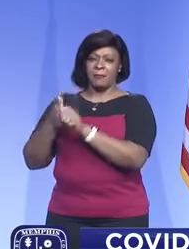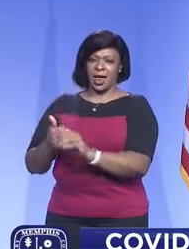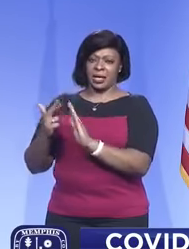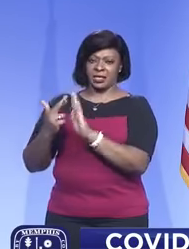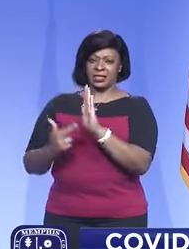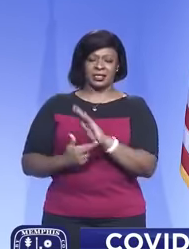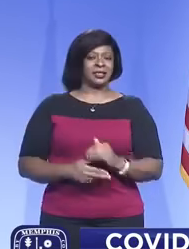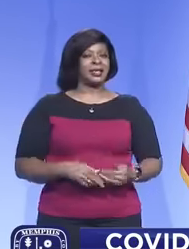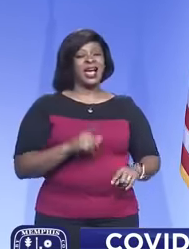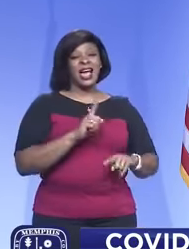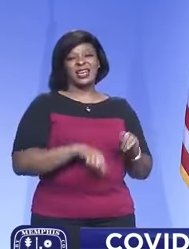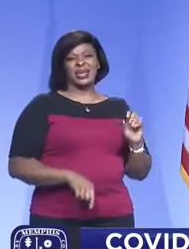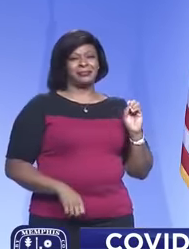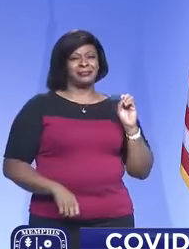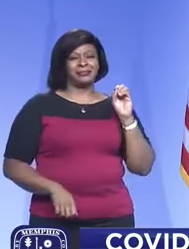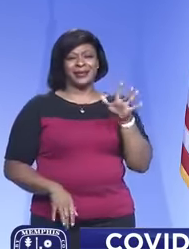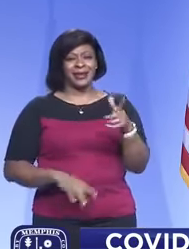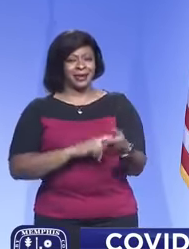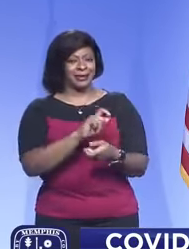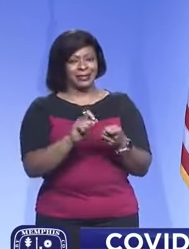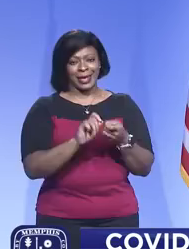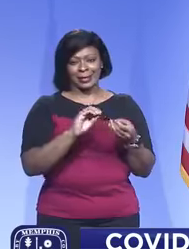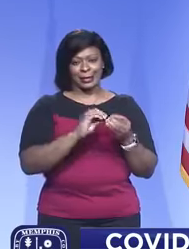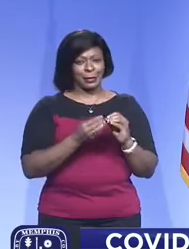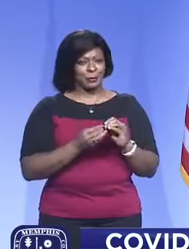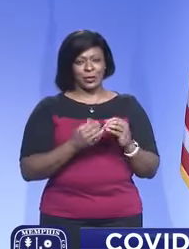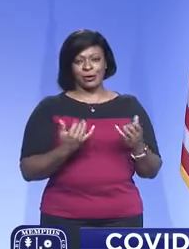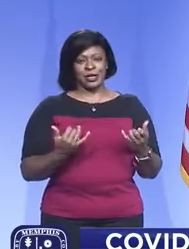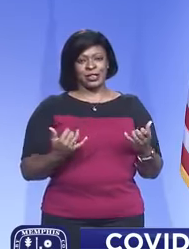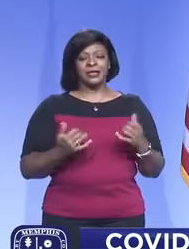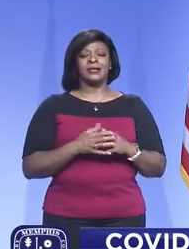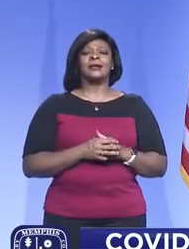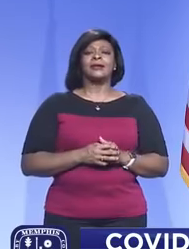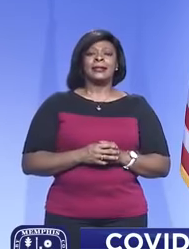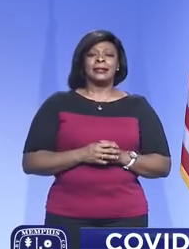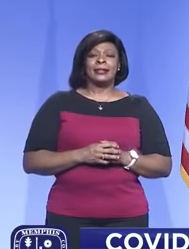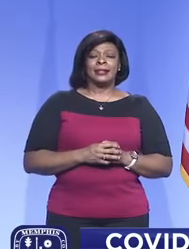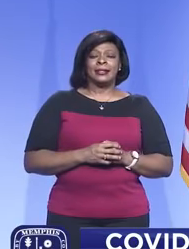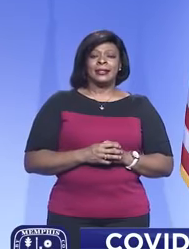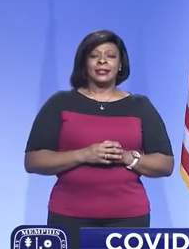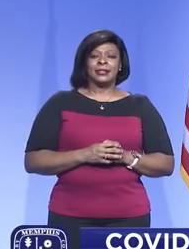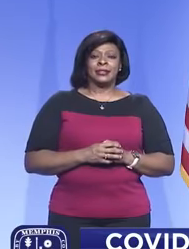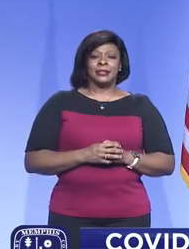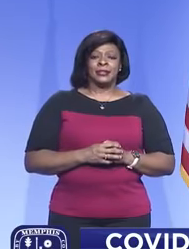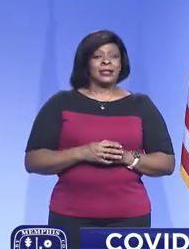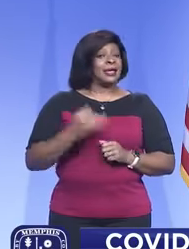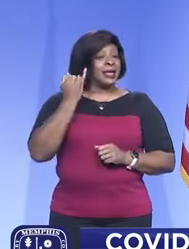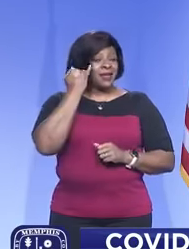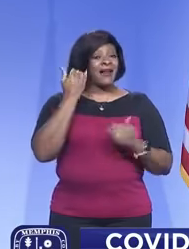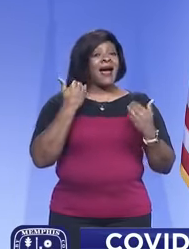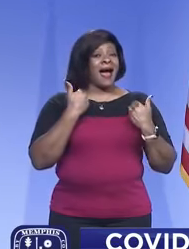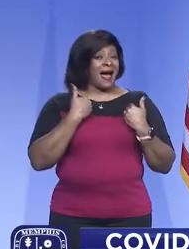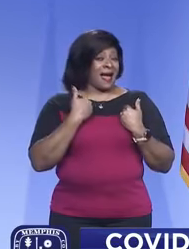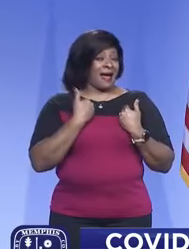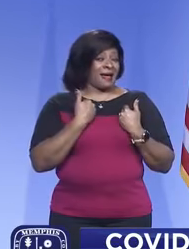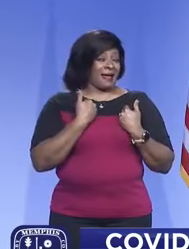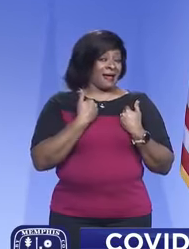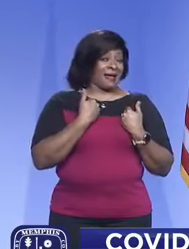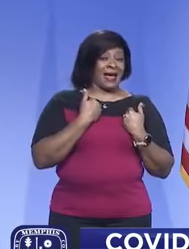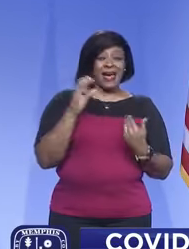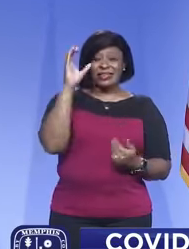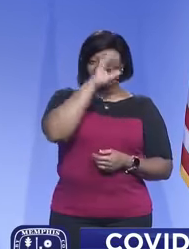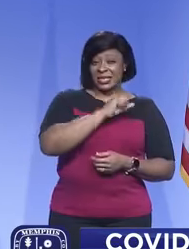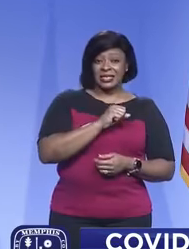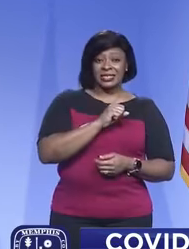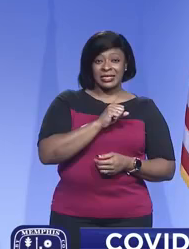I cannot give you the exact number. I would, if I had to